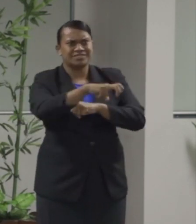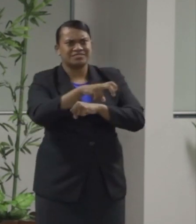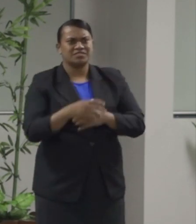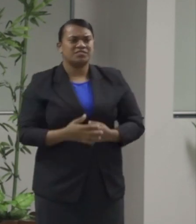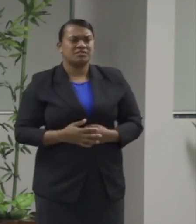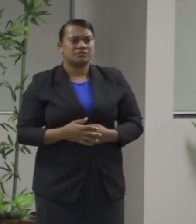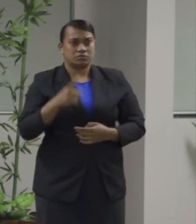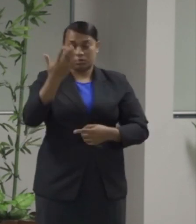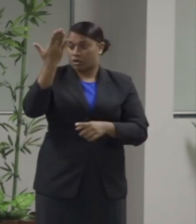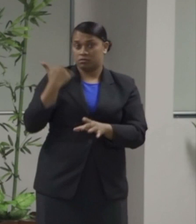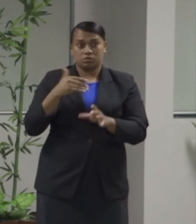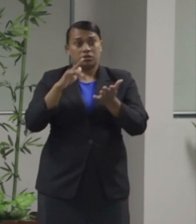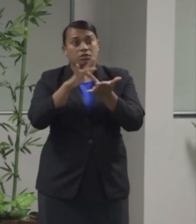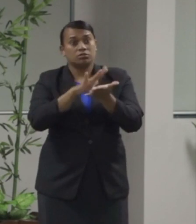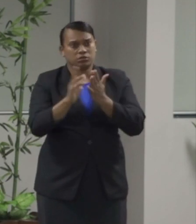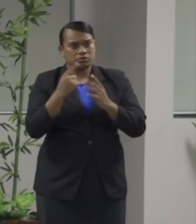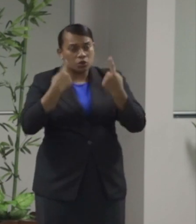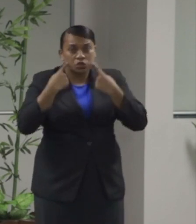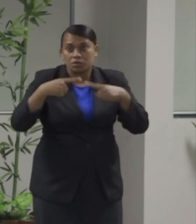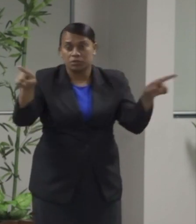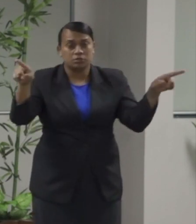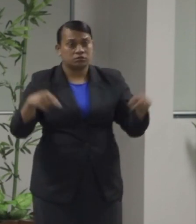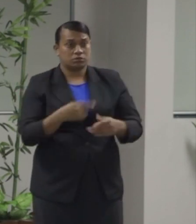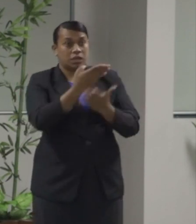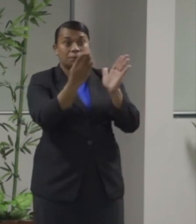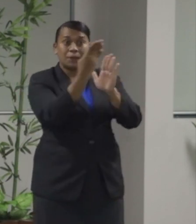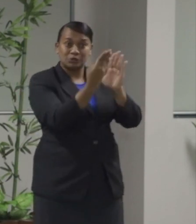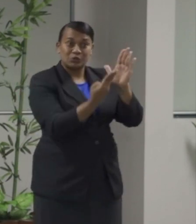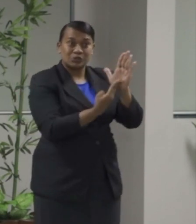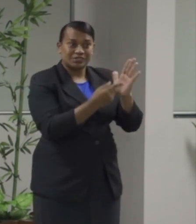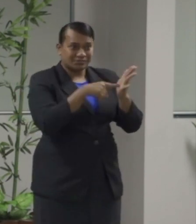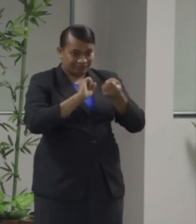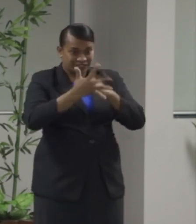Last Thursday, we announced our COVID-19 response budget, which properly